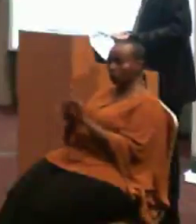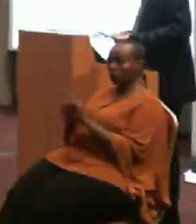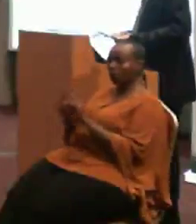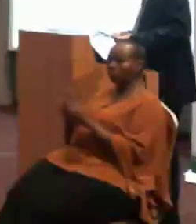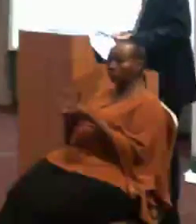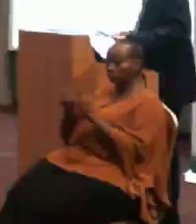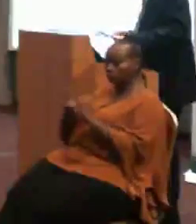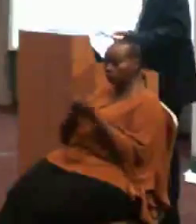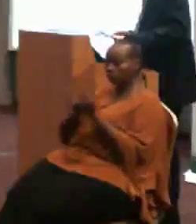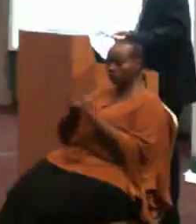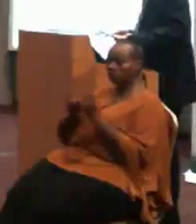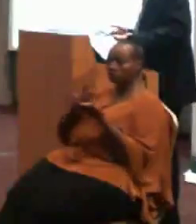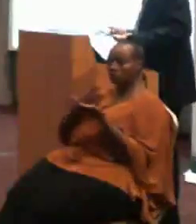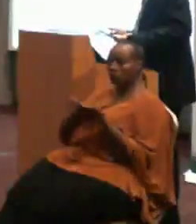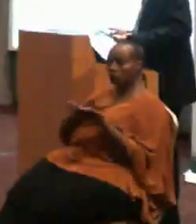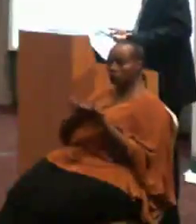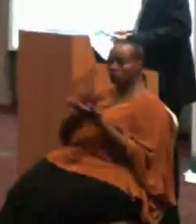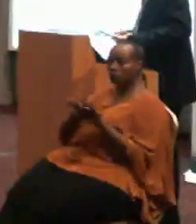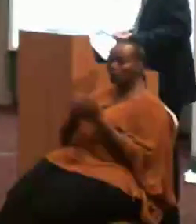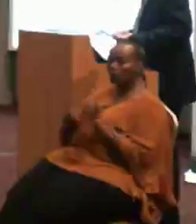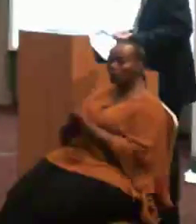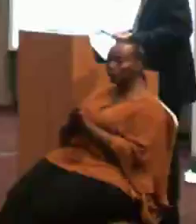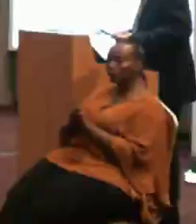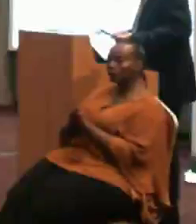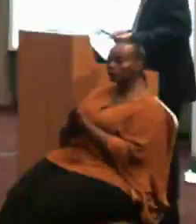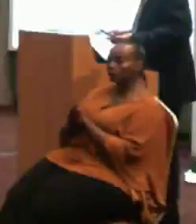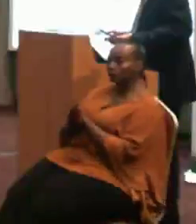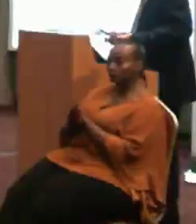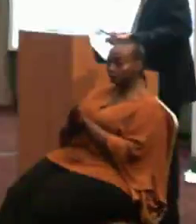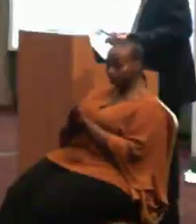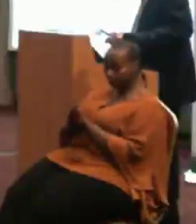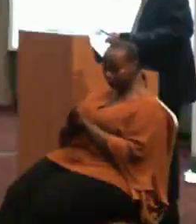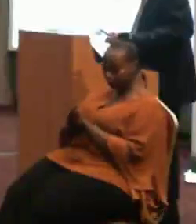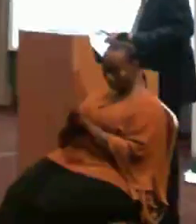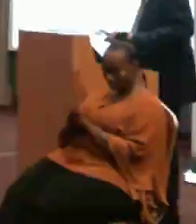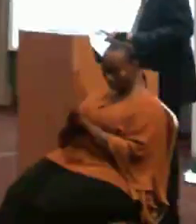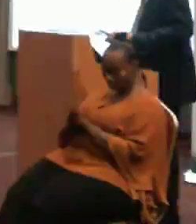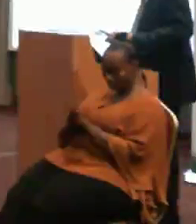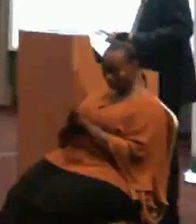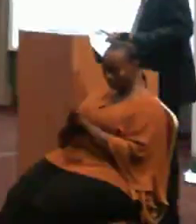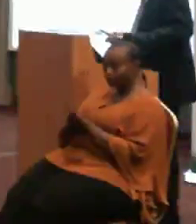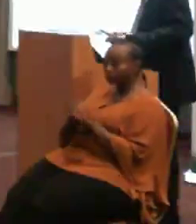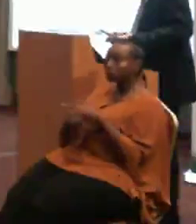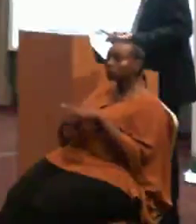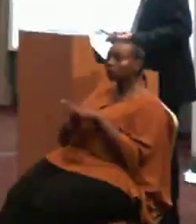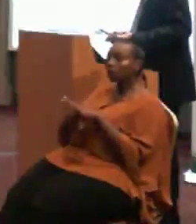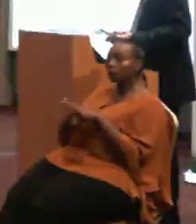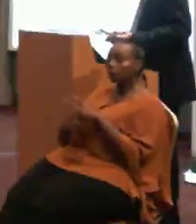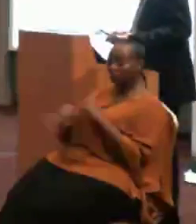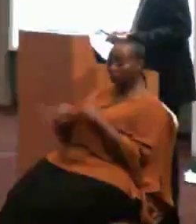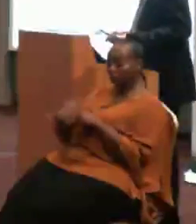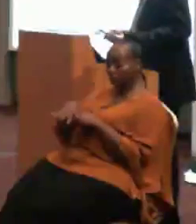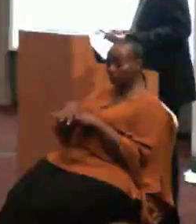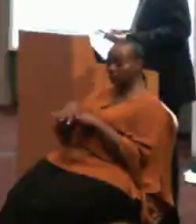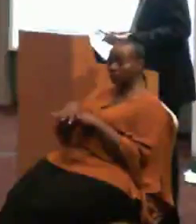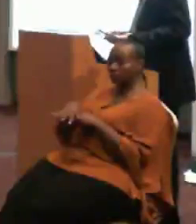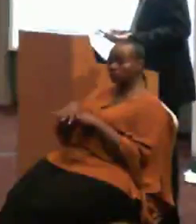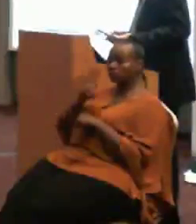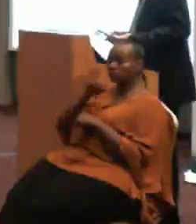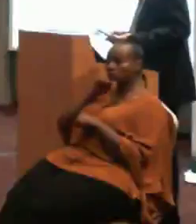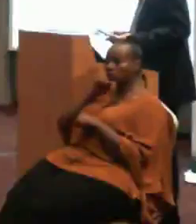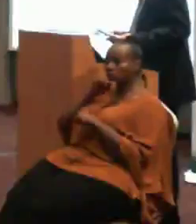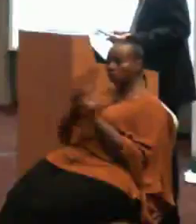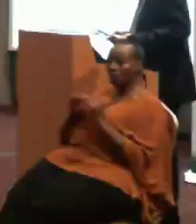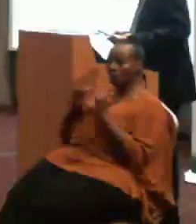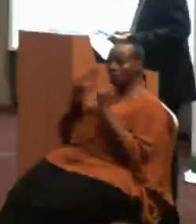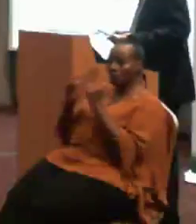changes that can happen is in some primary energy components, there are high fixed